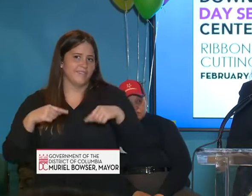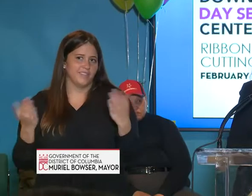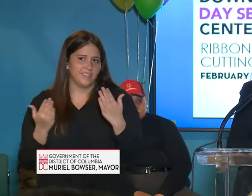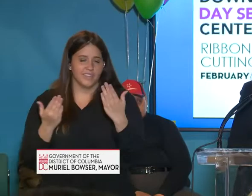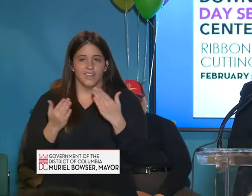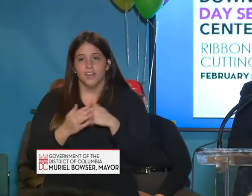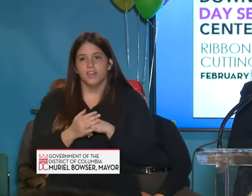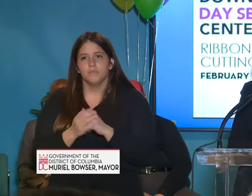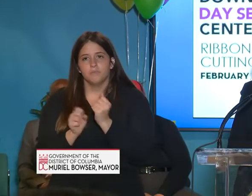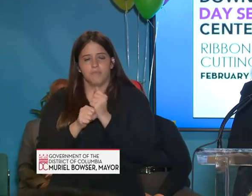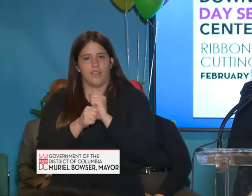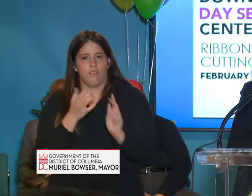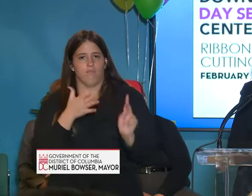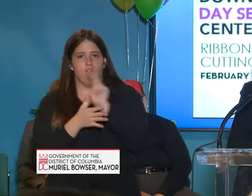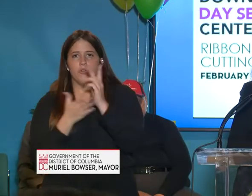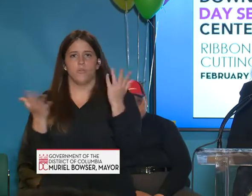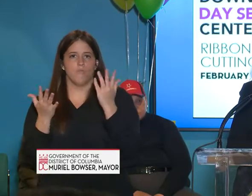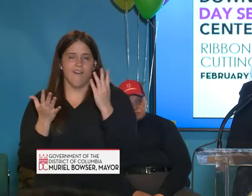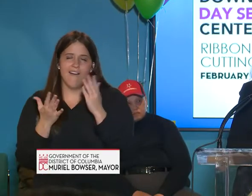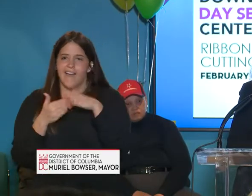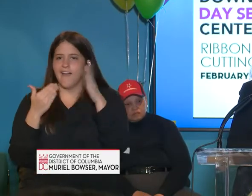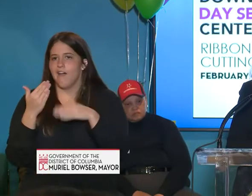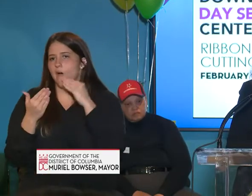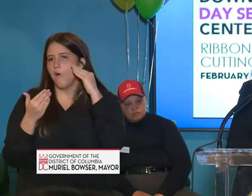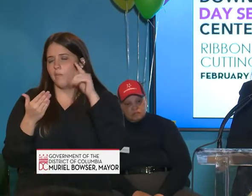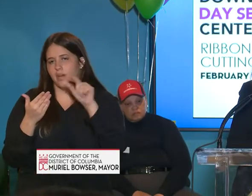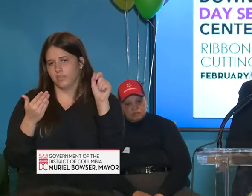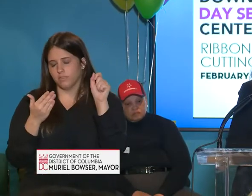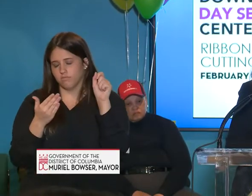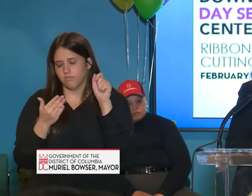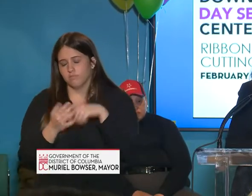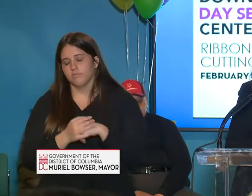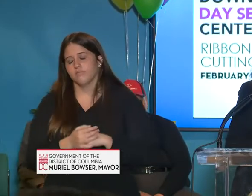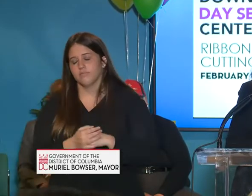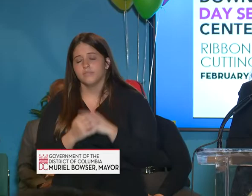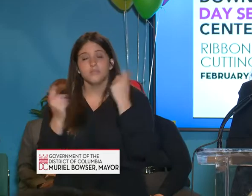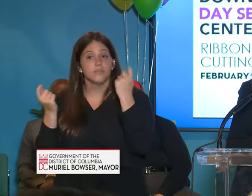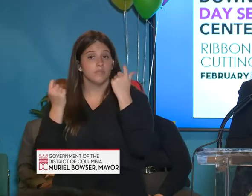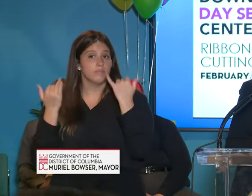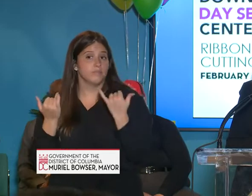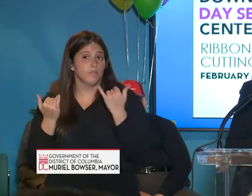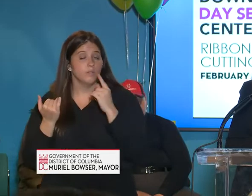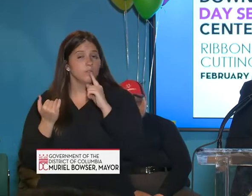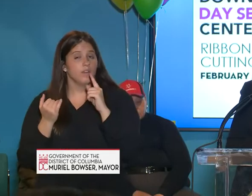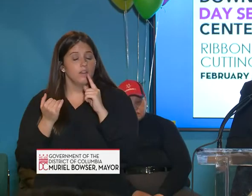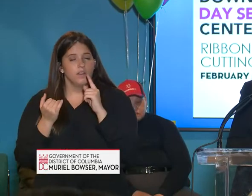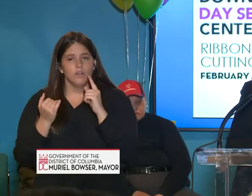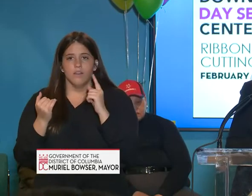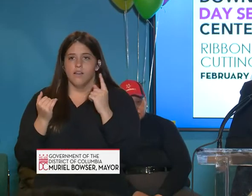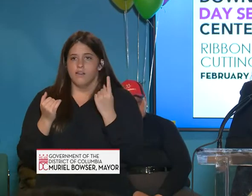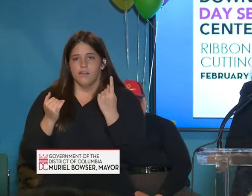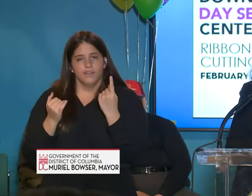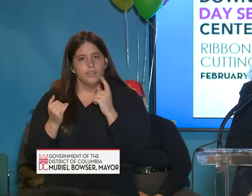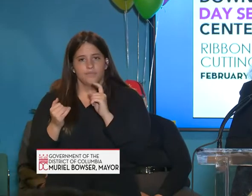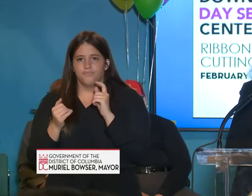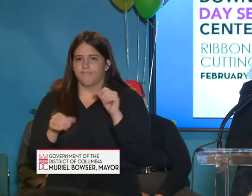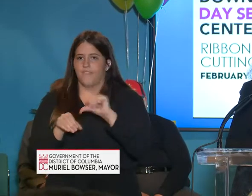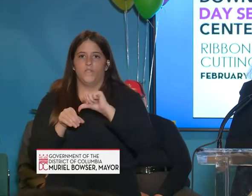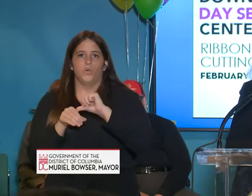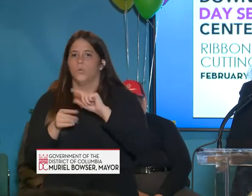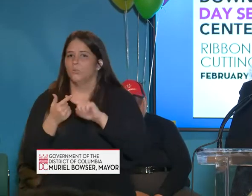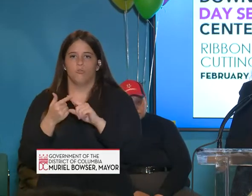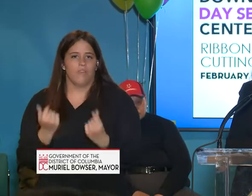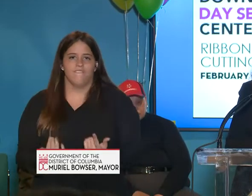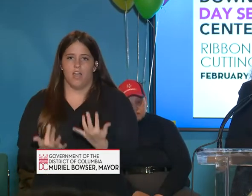making ending homelessness a priority in this administration and the district. You know, our celebration today is kind of fuel to the fire to end homelessness. We